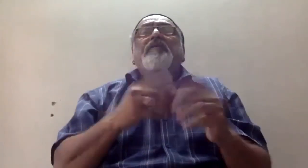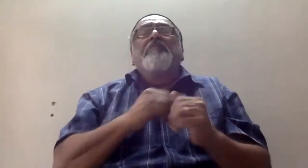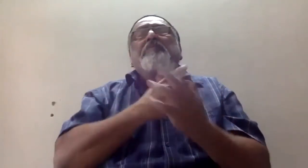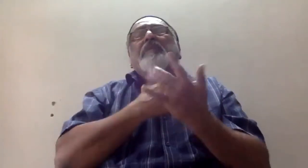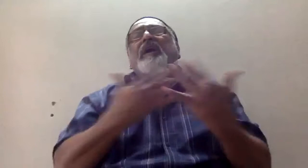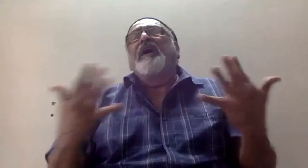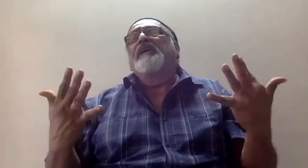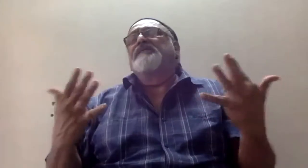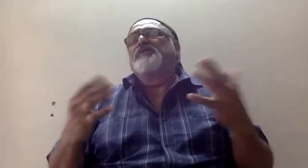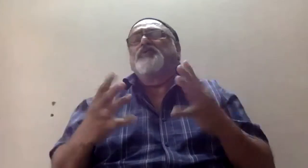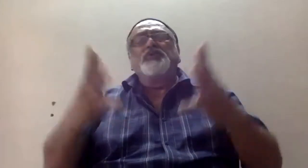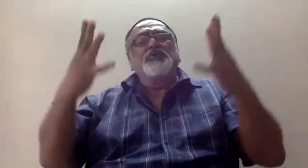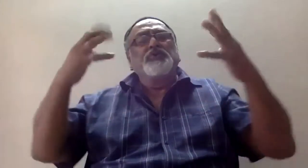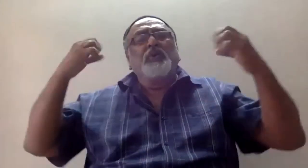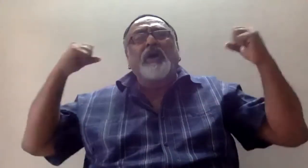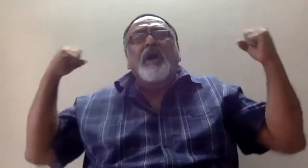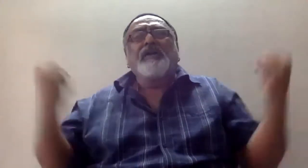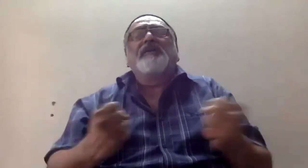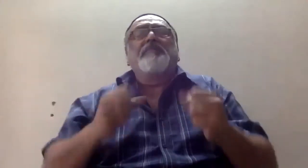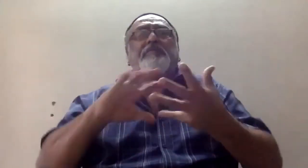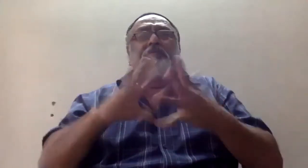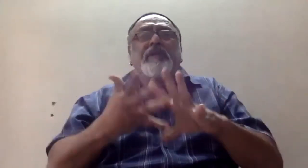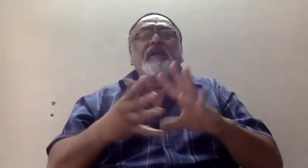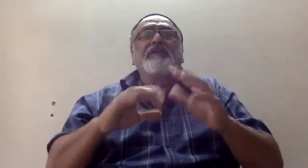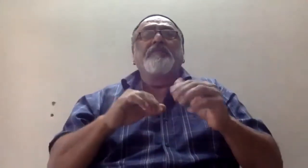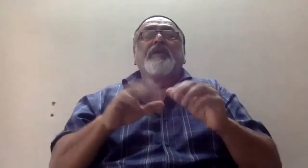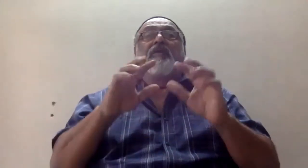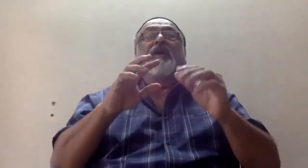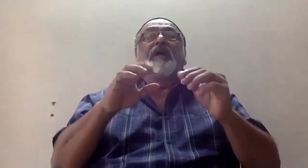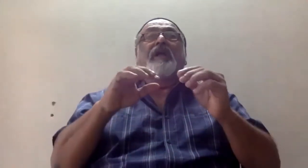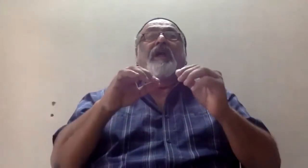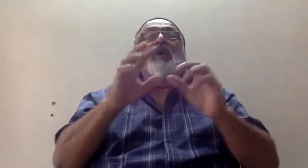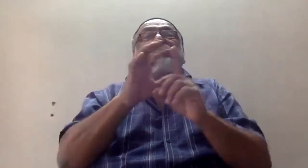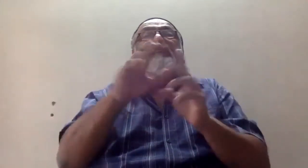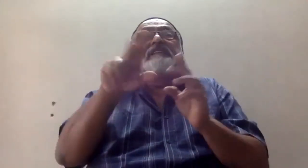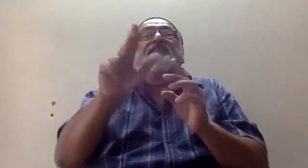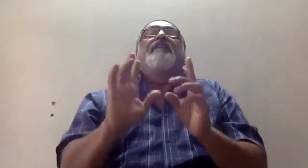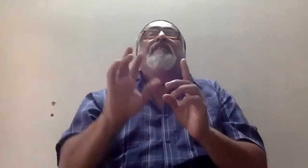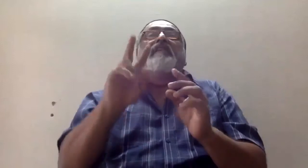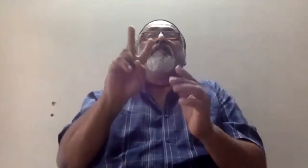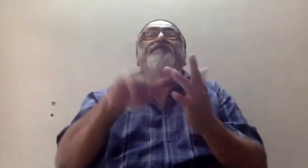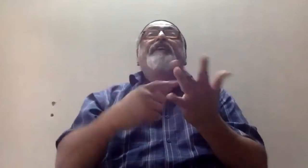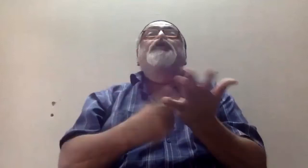effort had gone into making things virtual. So everything will go virtual. In the virtual